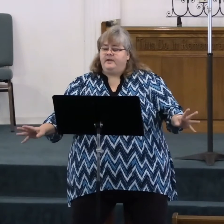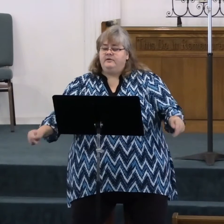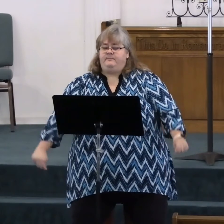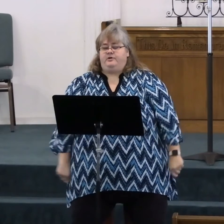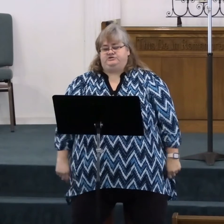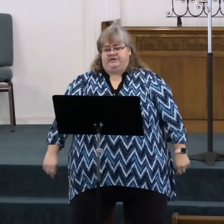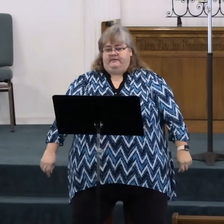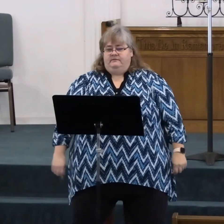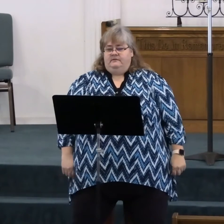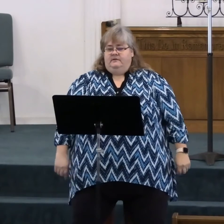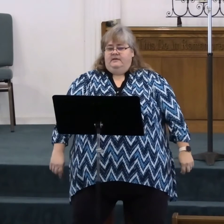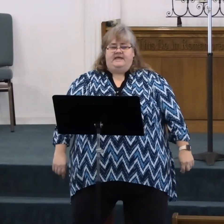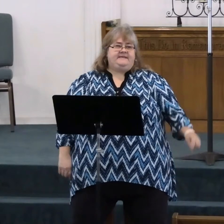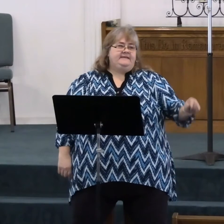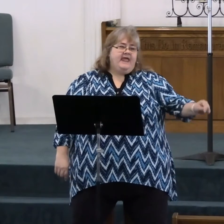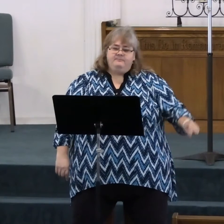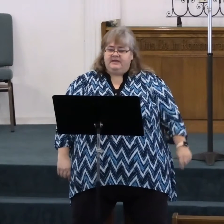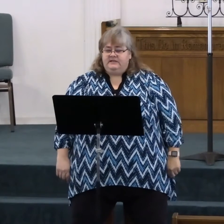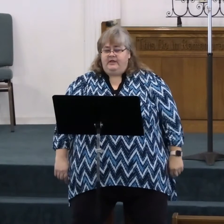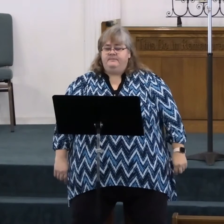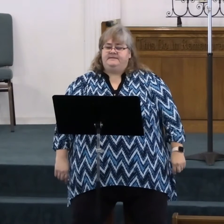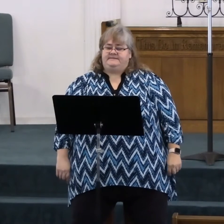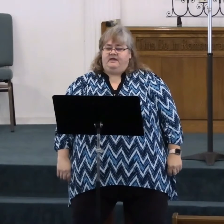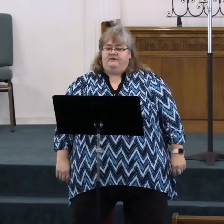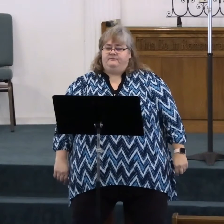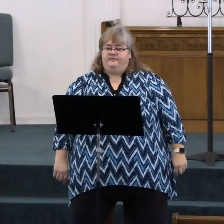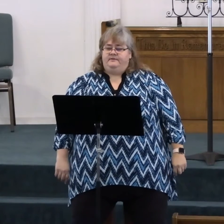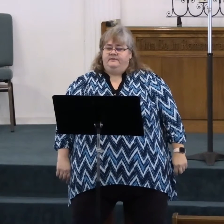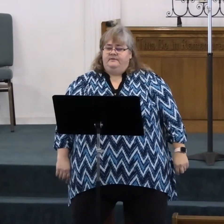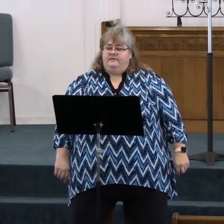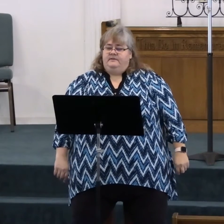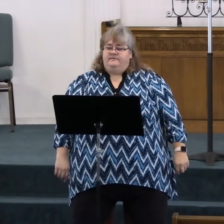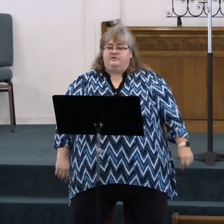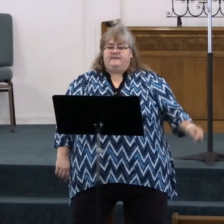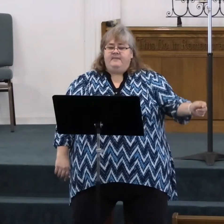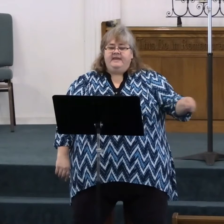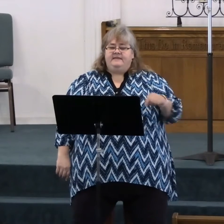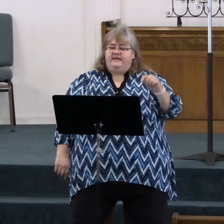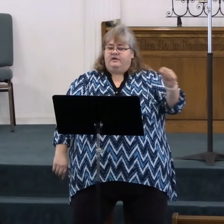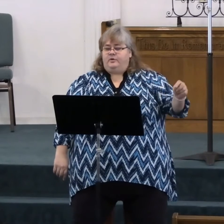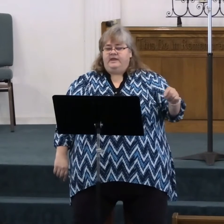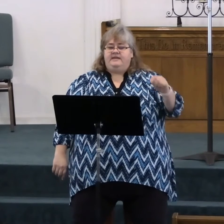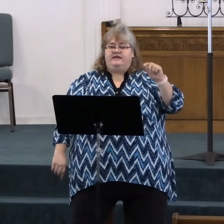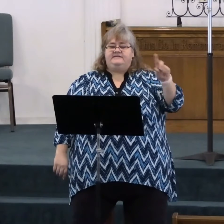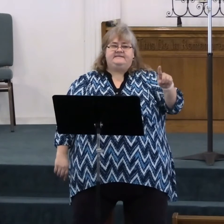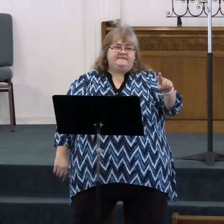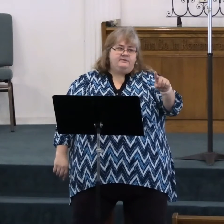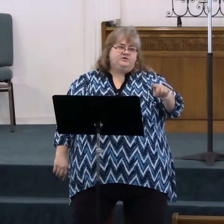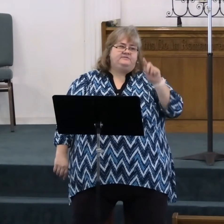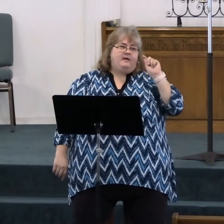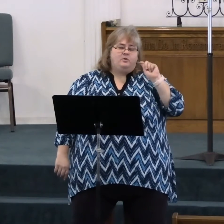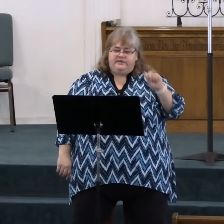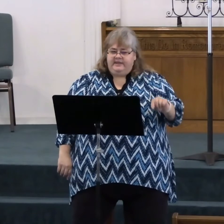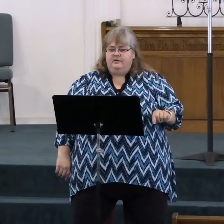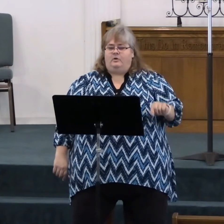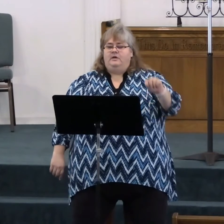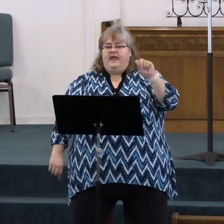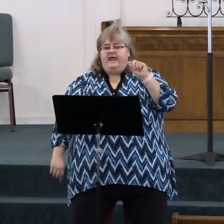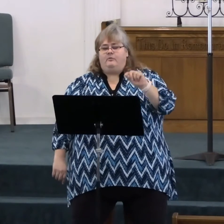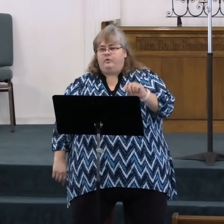prosperity preaching. That's that name it and claim it stuff. There's a mandate, a creed, and a deception that will kill and